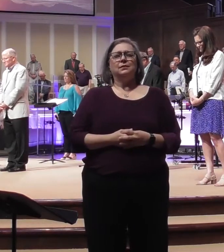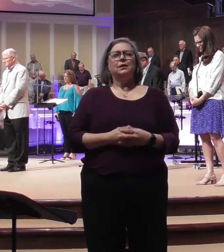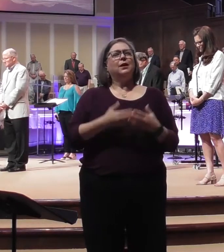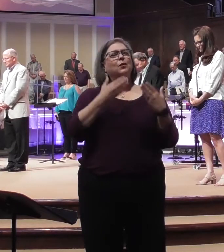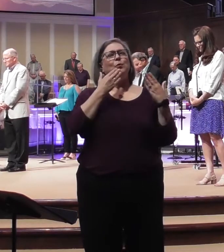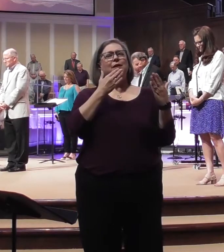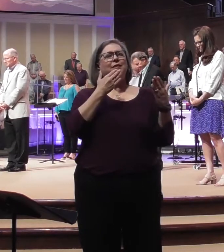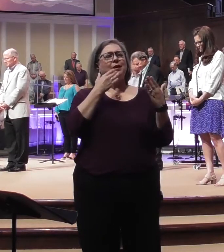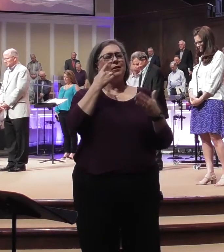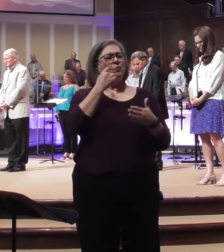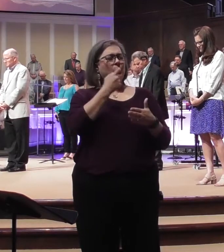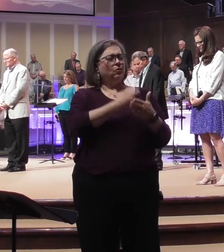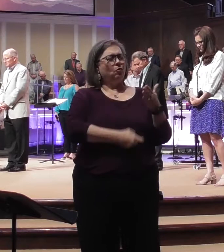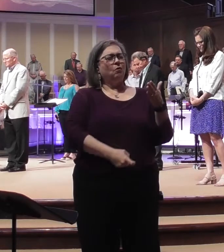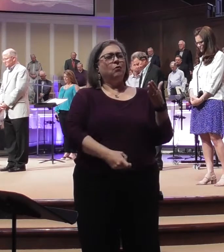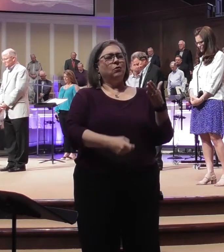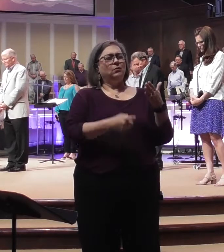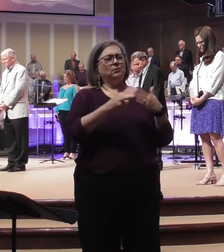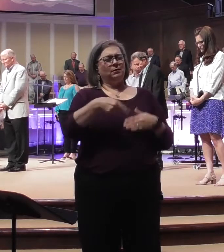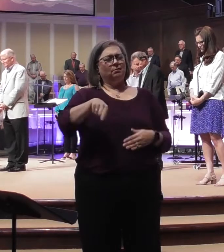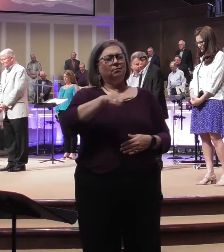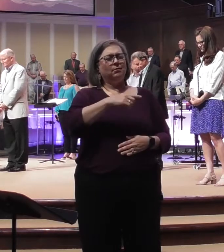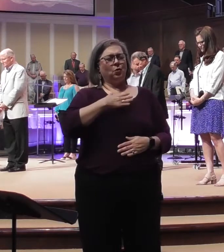for the price they were willing to pay.